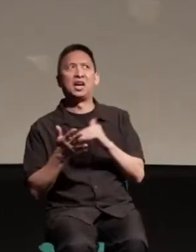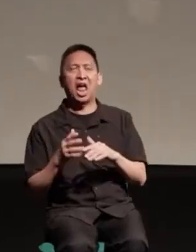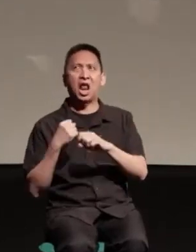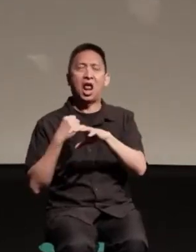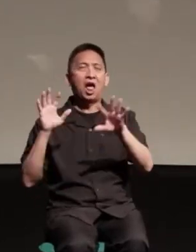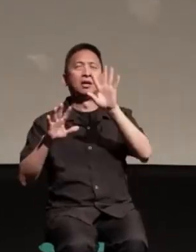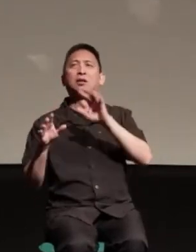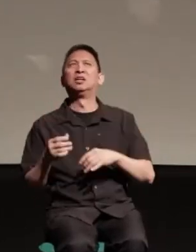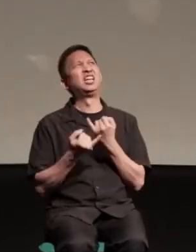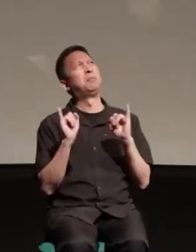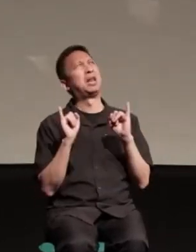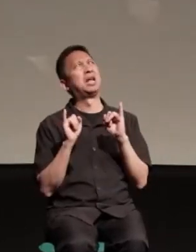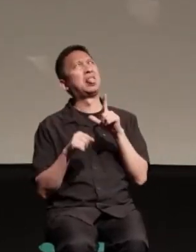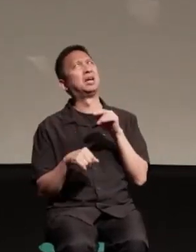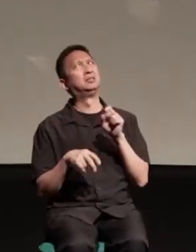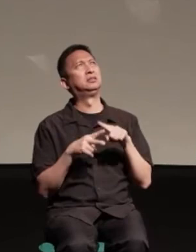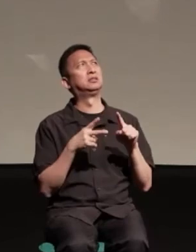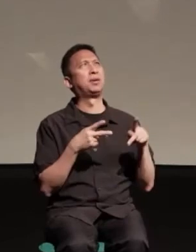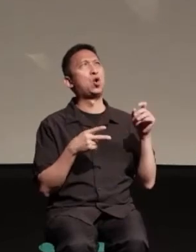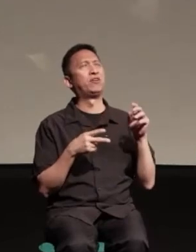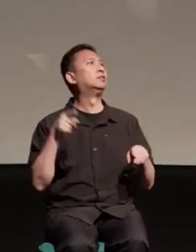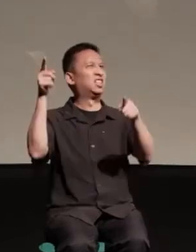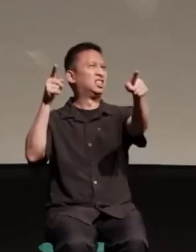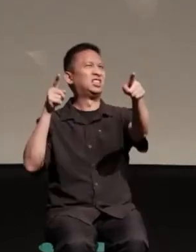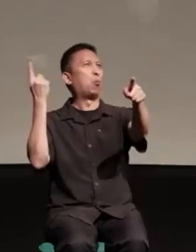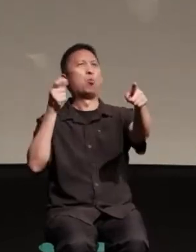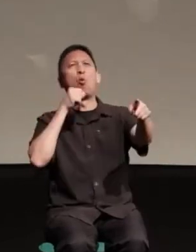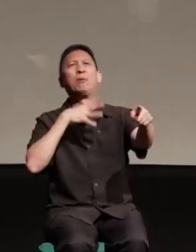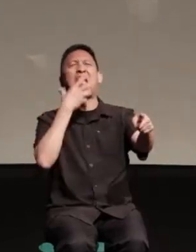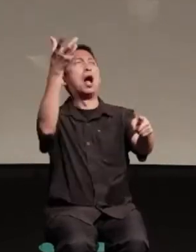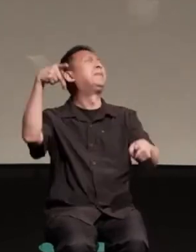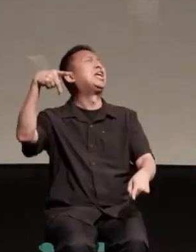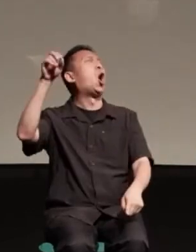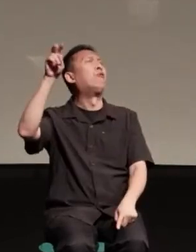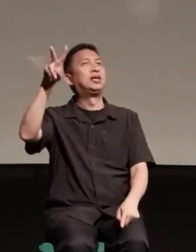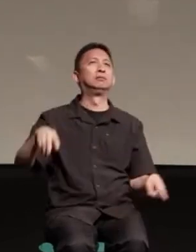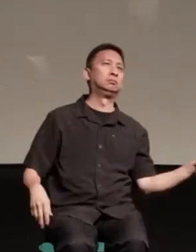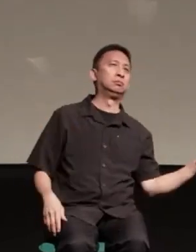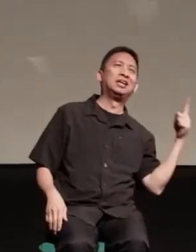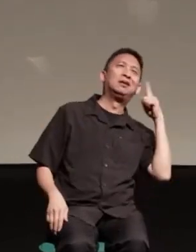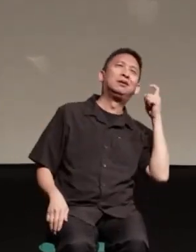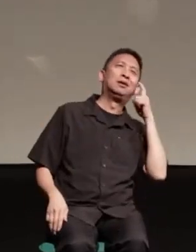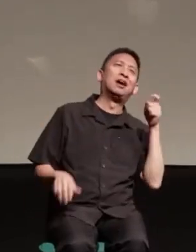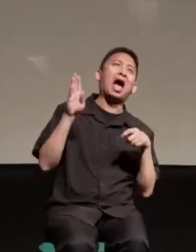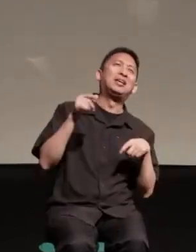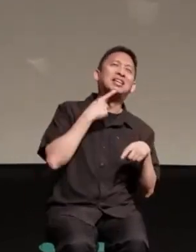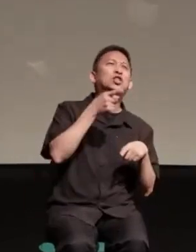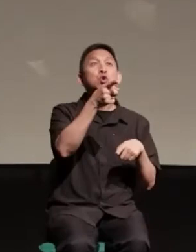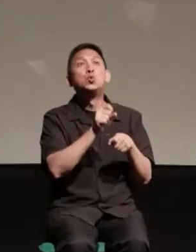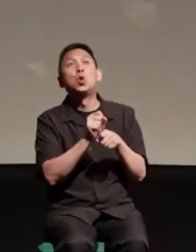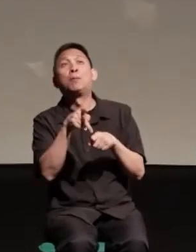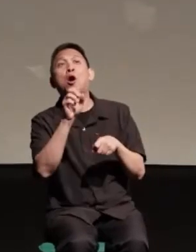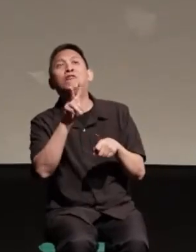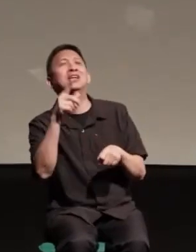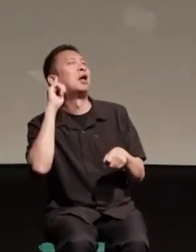it was Independent Lens or POV, but I love them both. POV. It was phenomenal. That sounds like someone from POV saying that, but